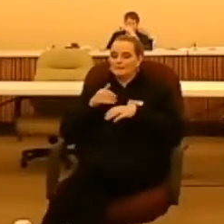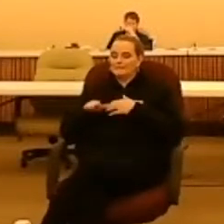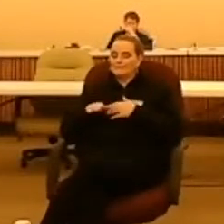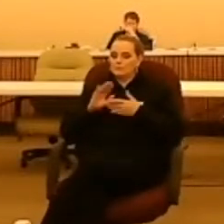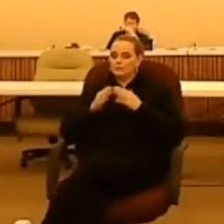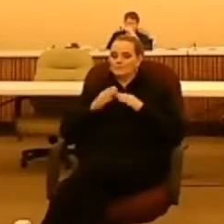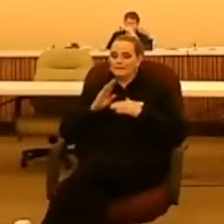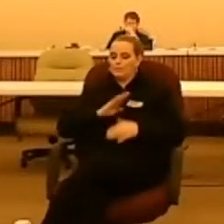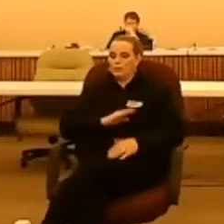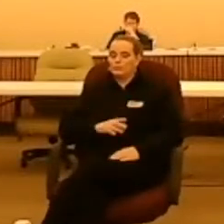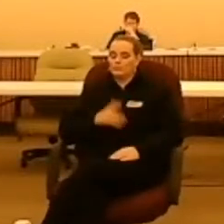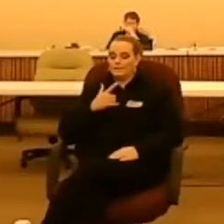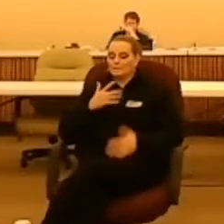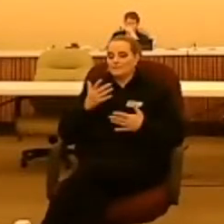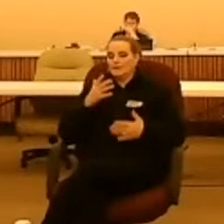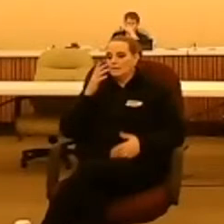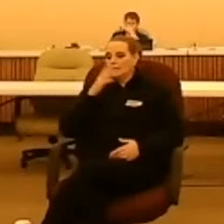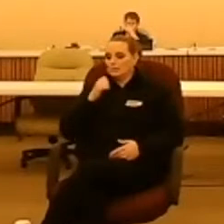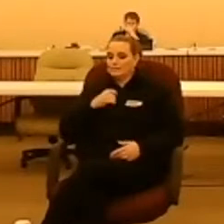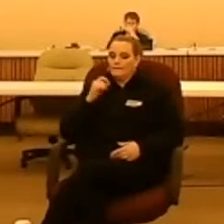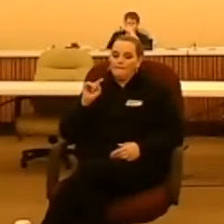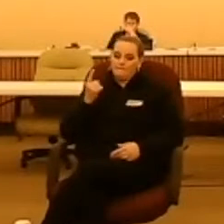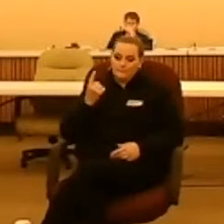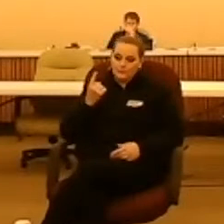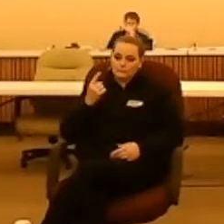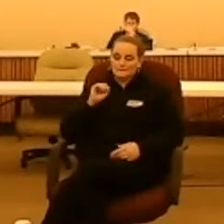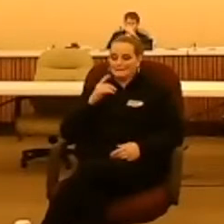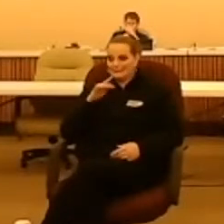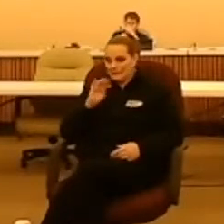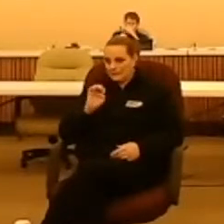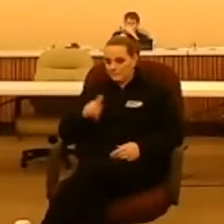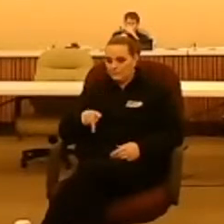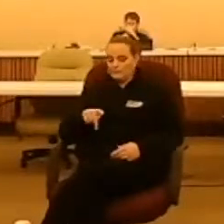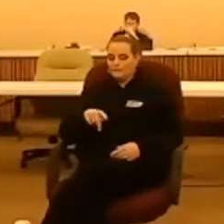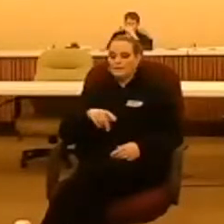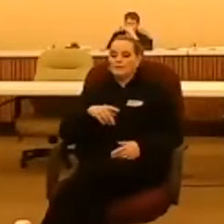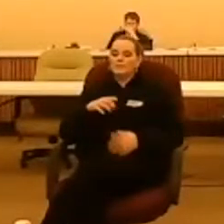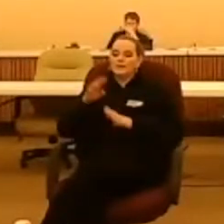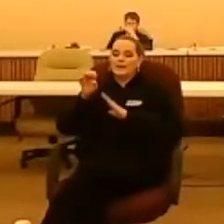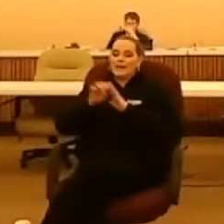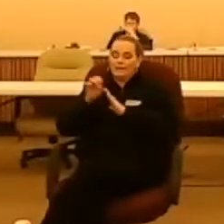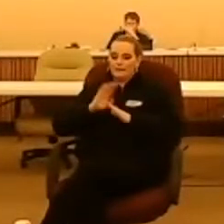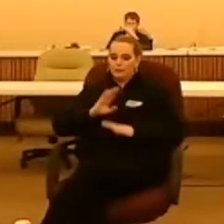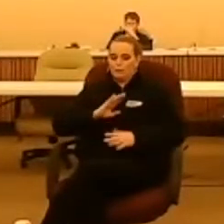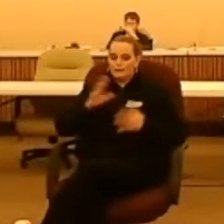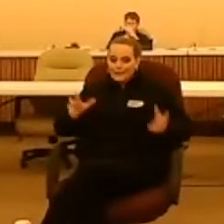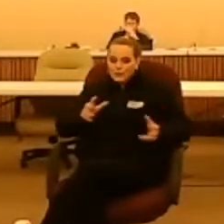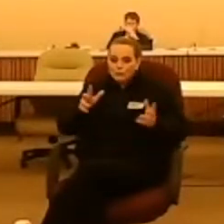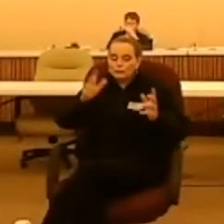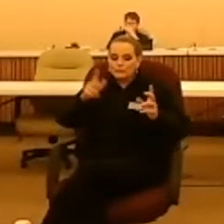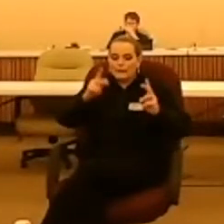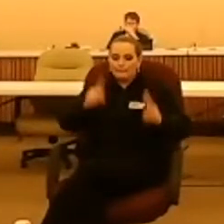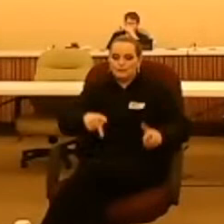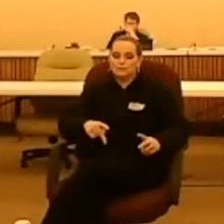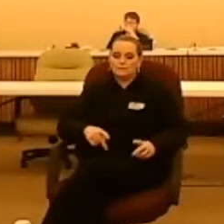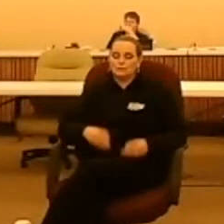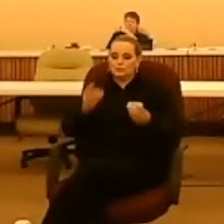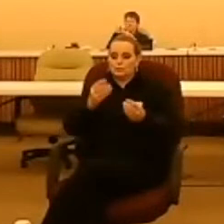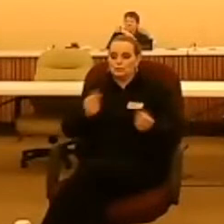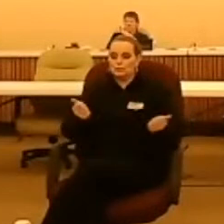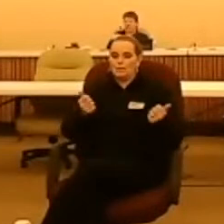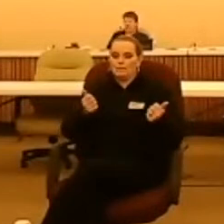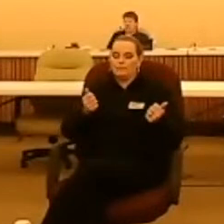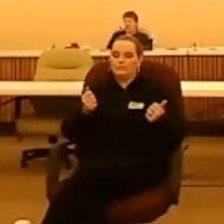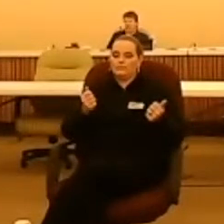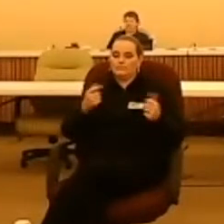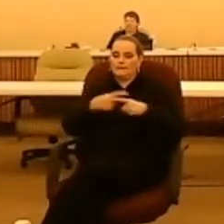presumably, the first step would be the ethics board encouraging that individual to resolve that